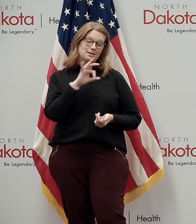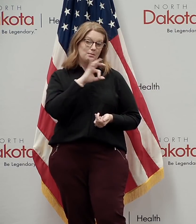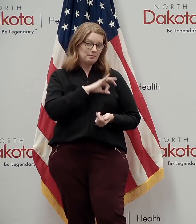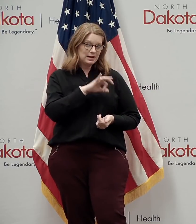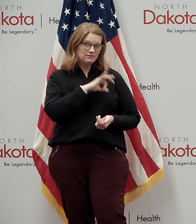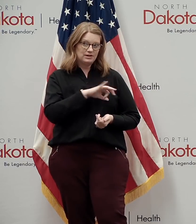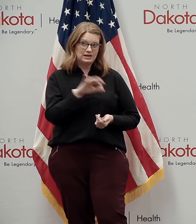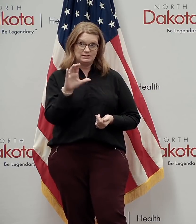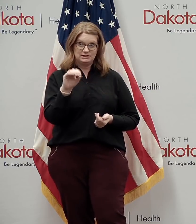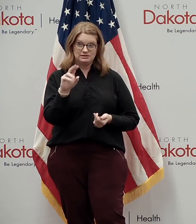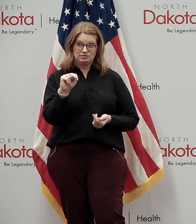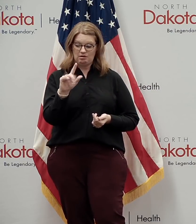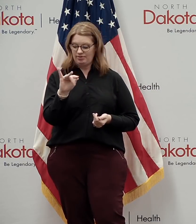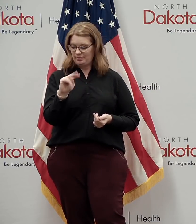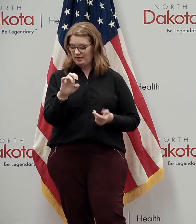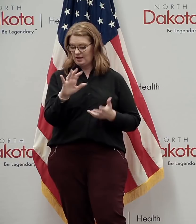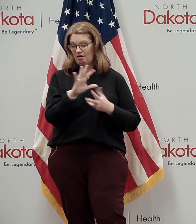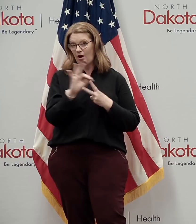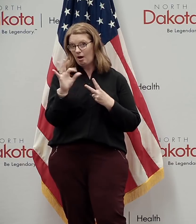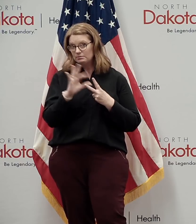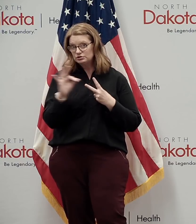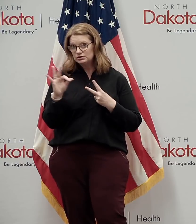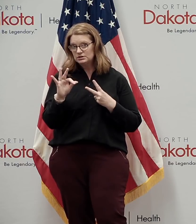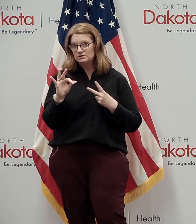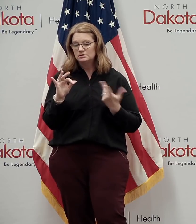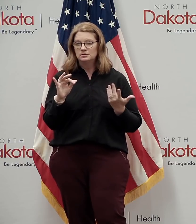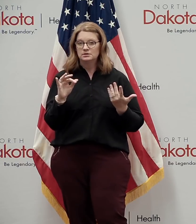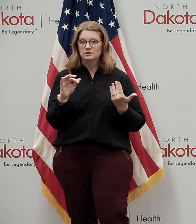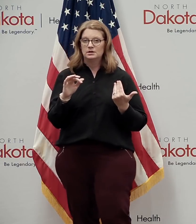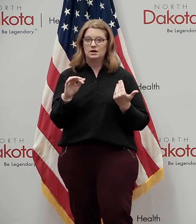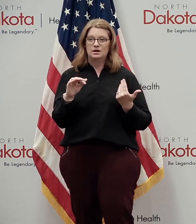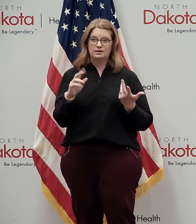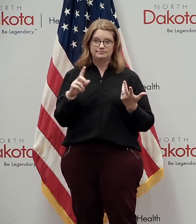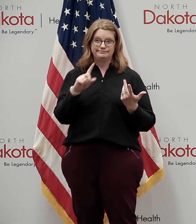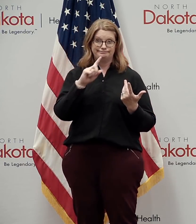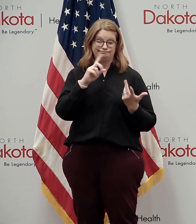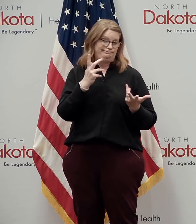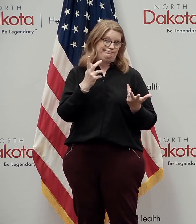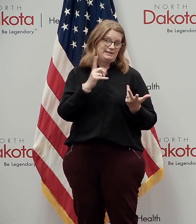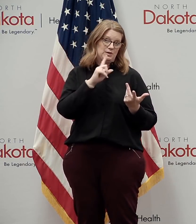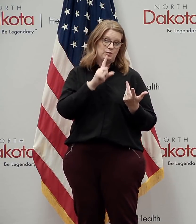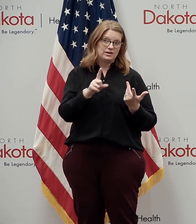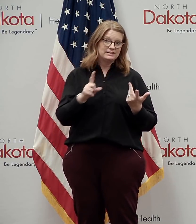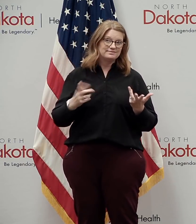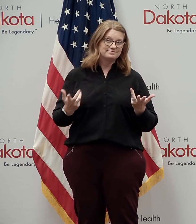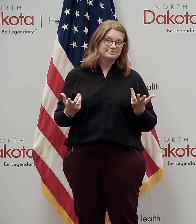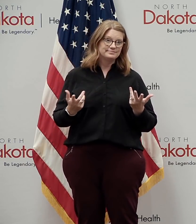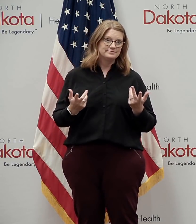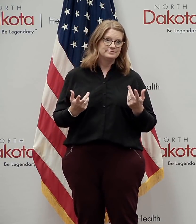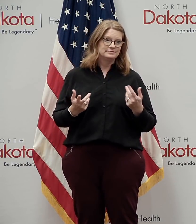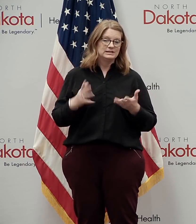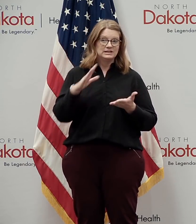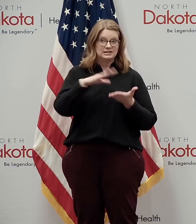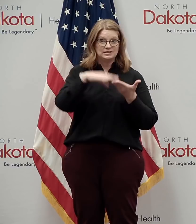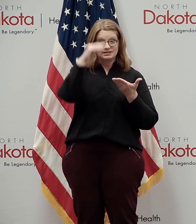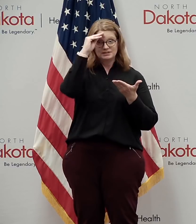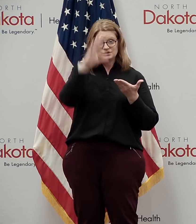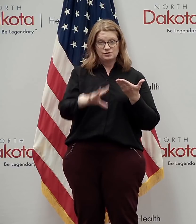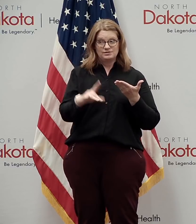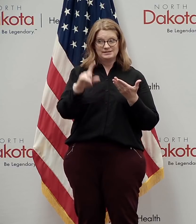online options, the hybrid flex, is that students don't have